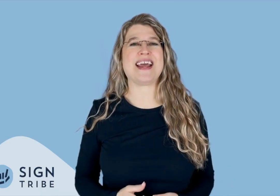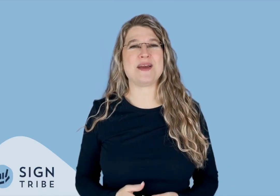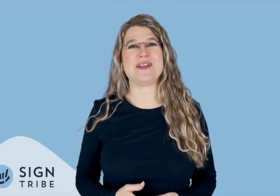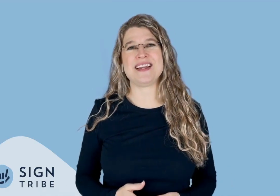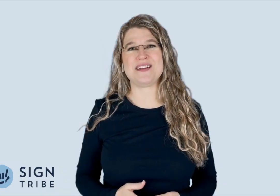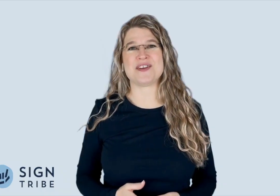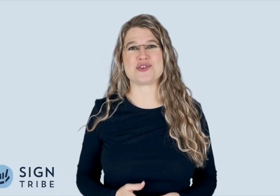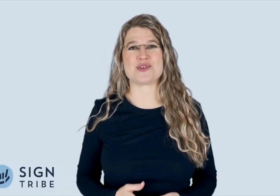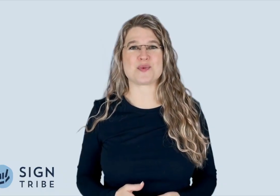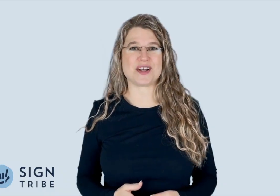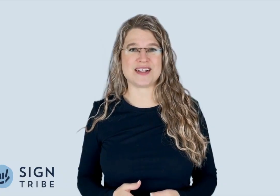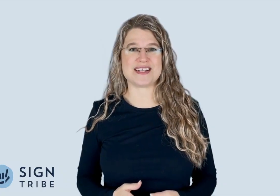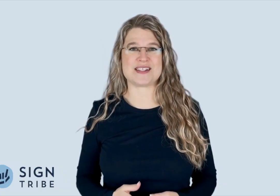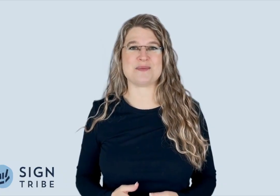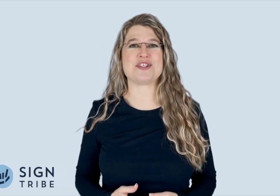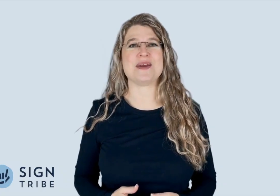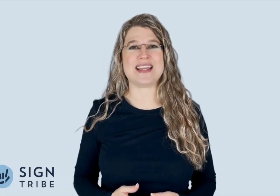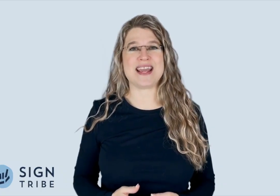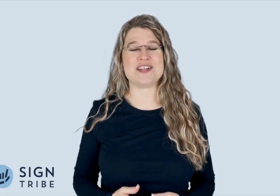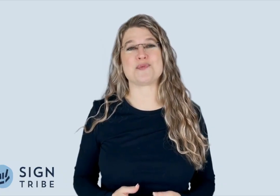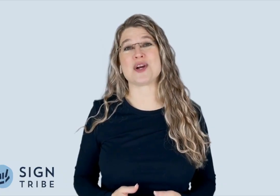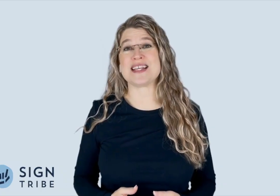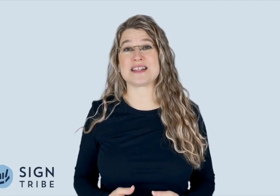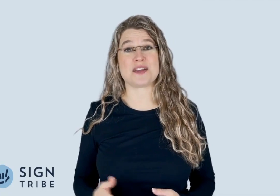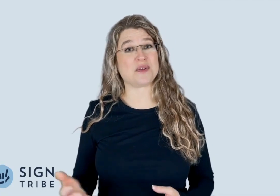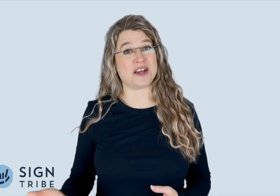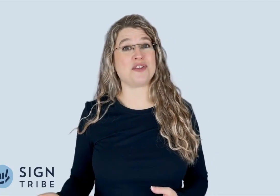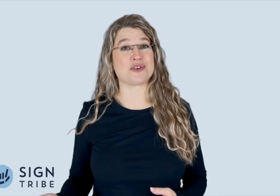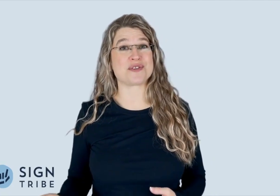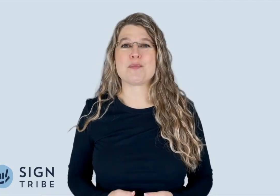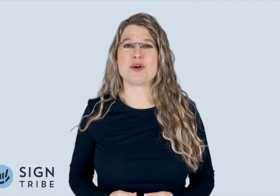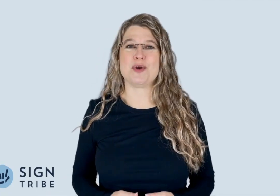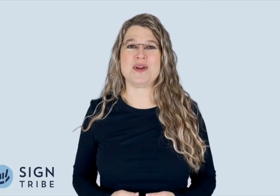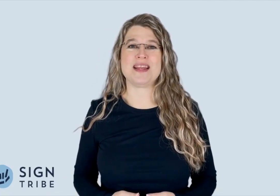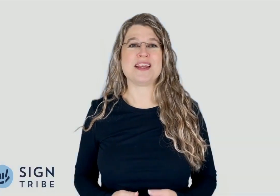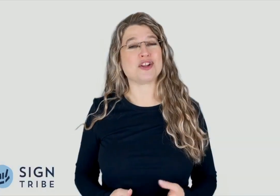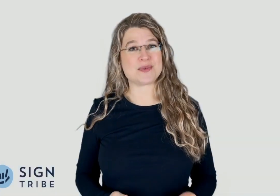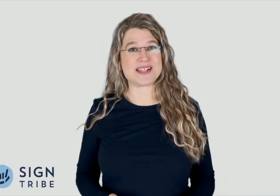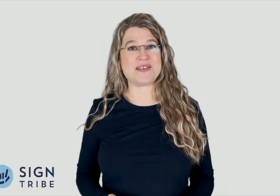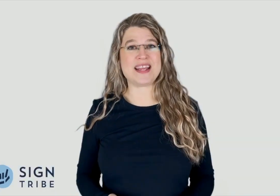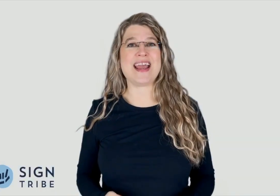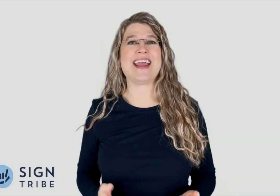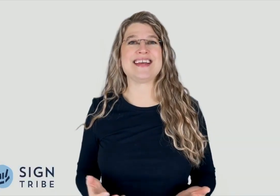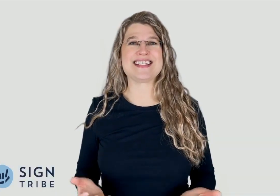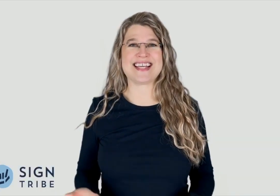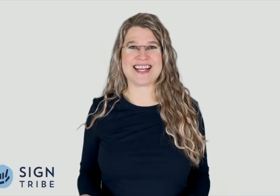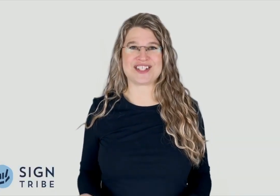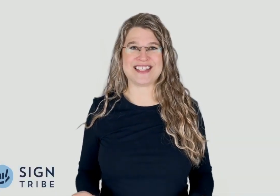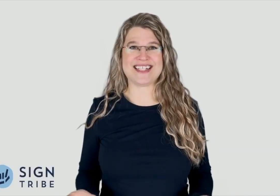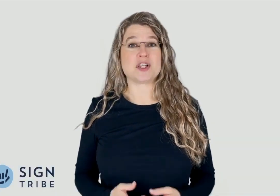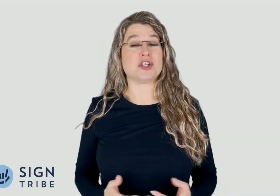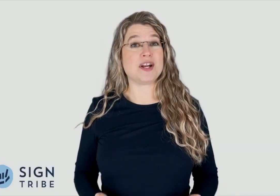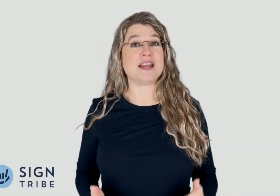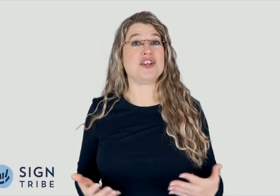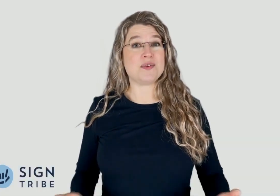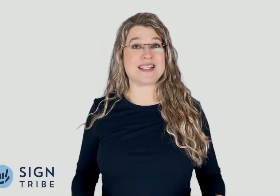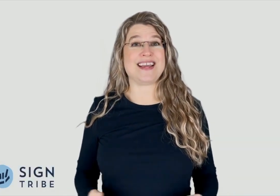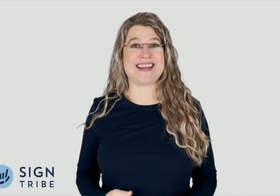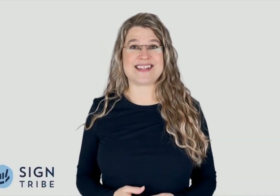enabling individuals with autism to engage more easily with others, promoting inclusivity and connection. Learning and using ASL